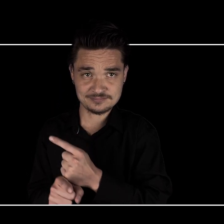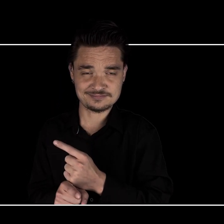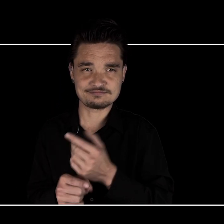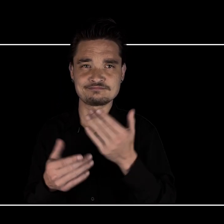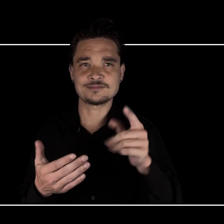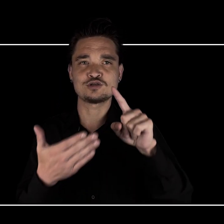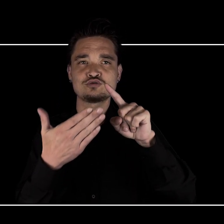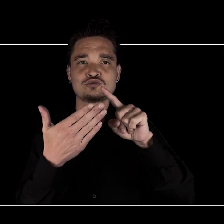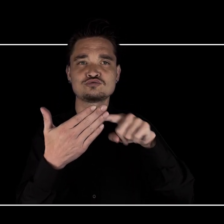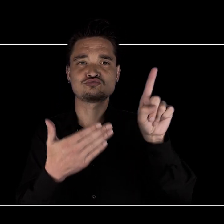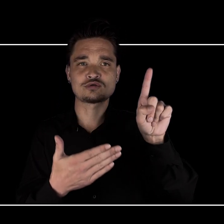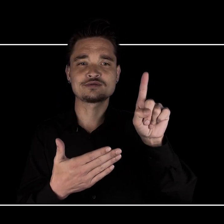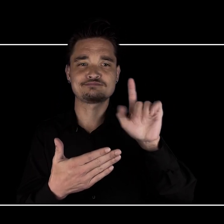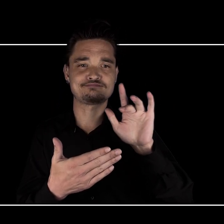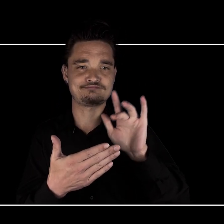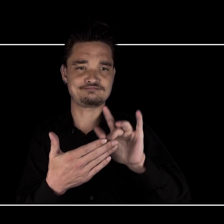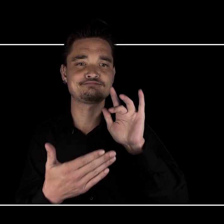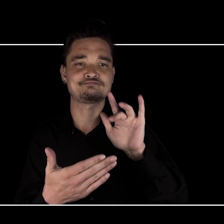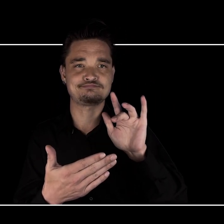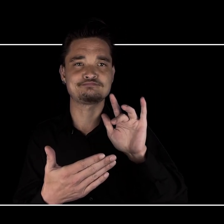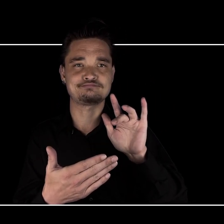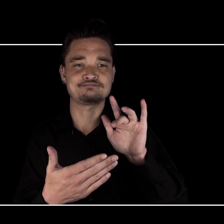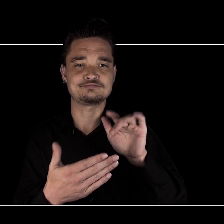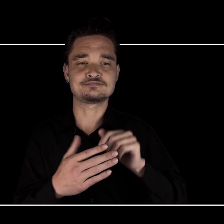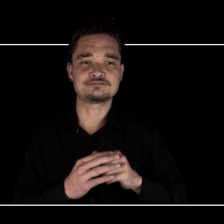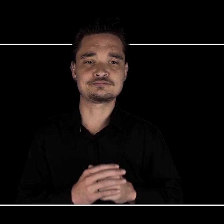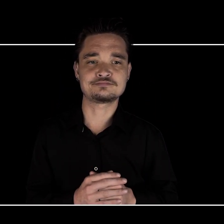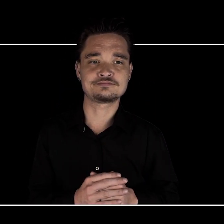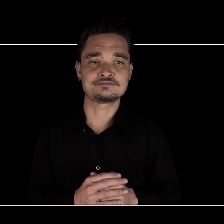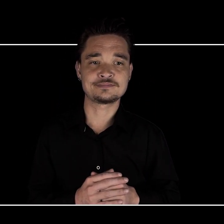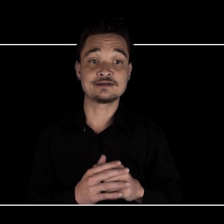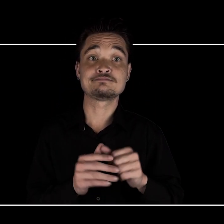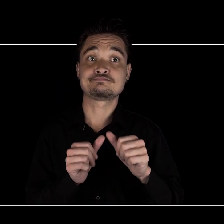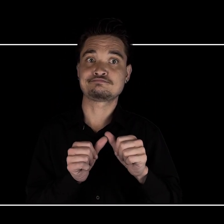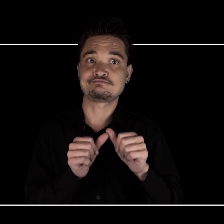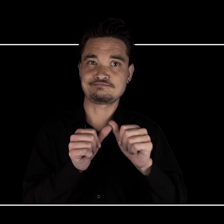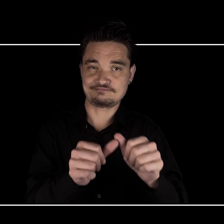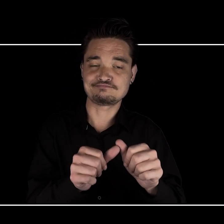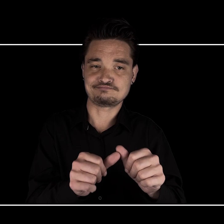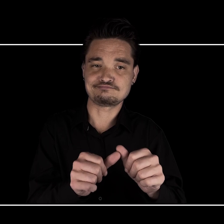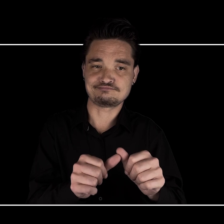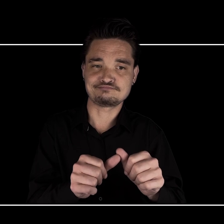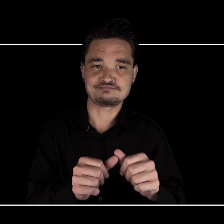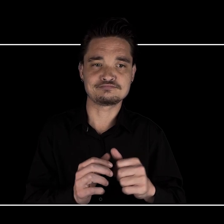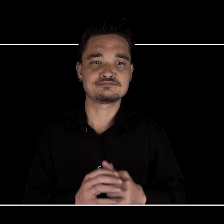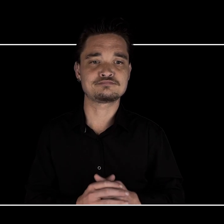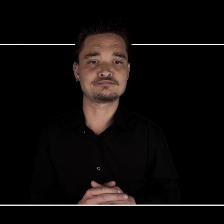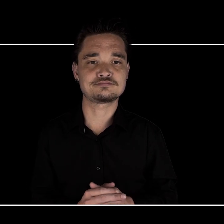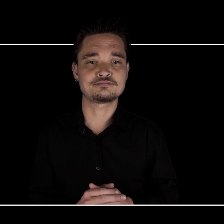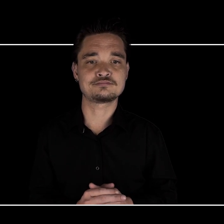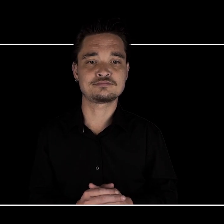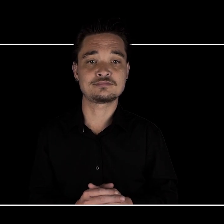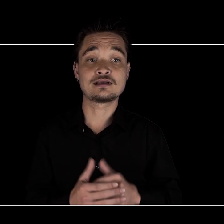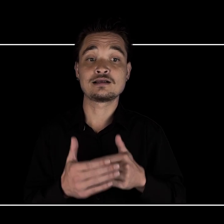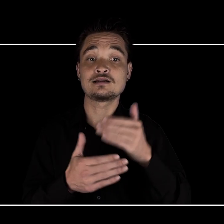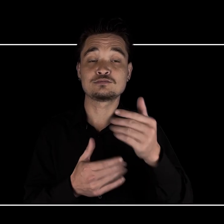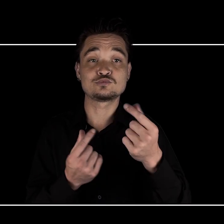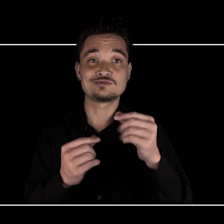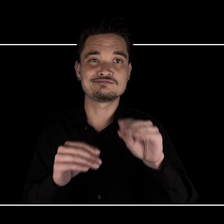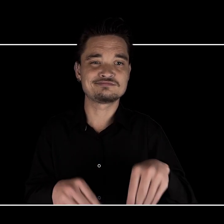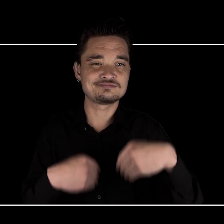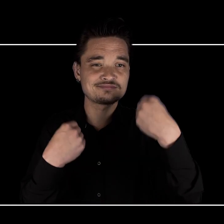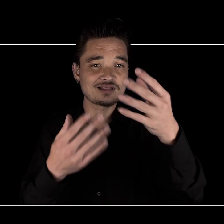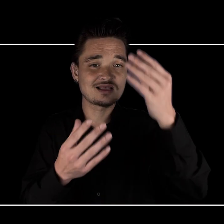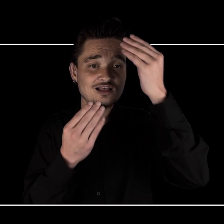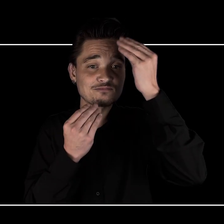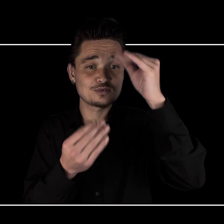the certification box. Click on Continue when done. Next, you will need to provide